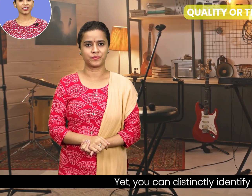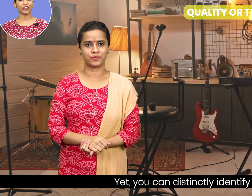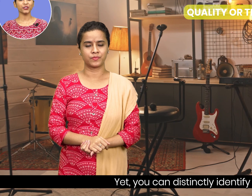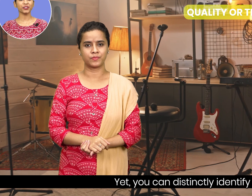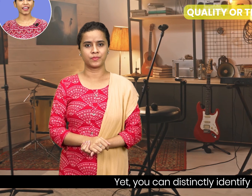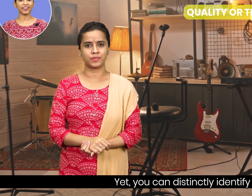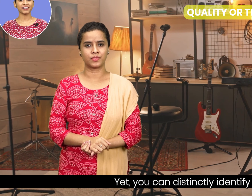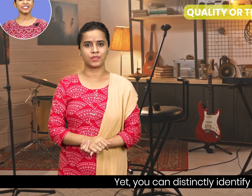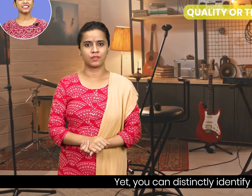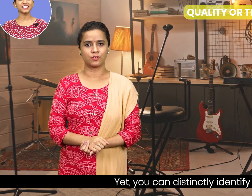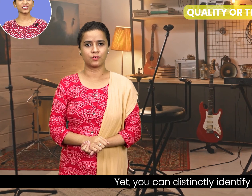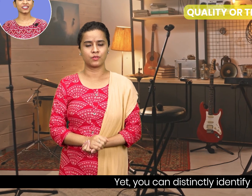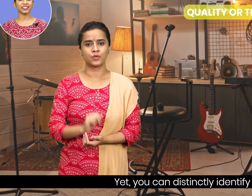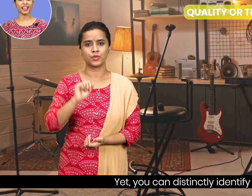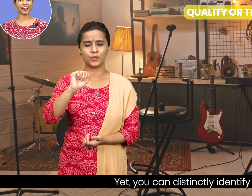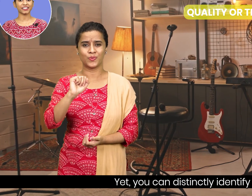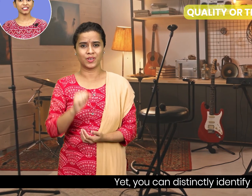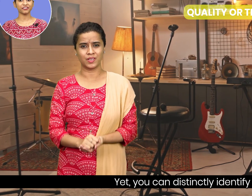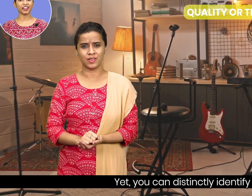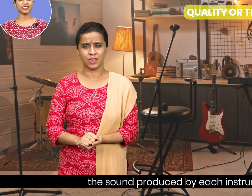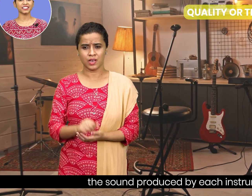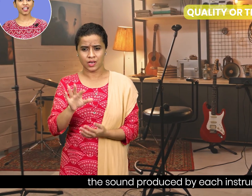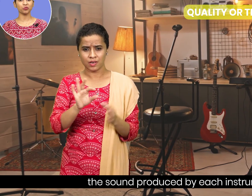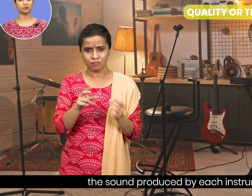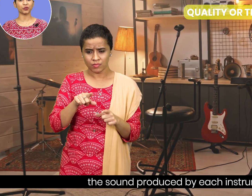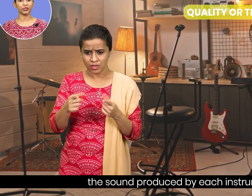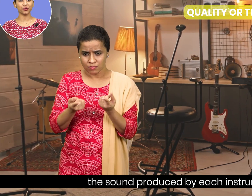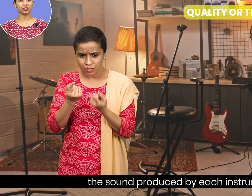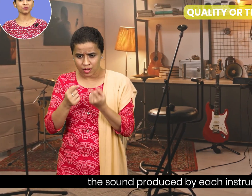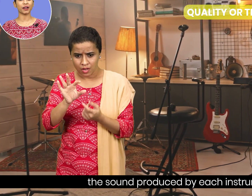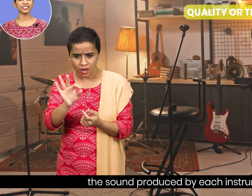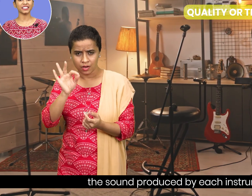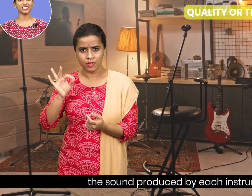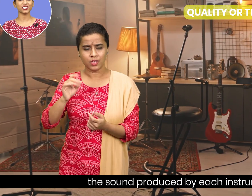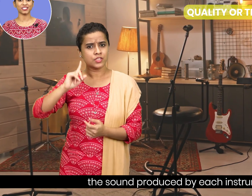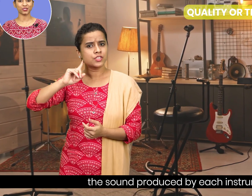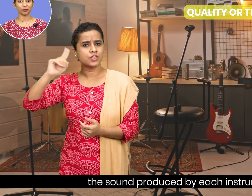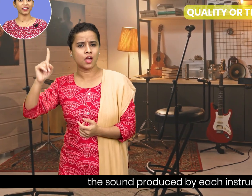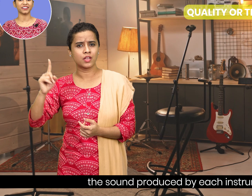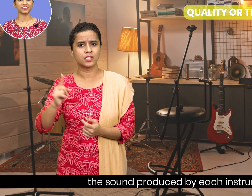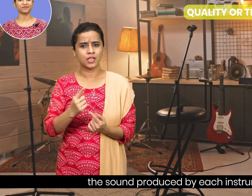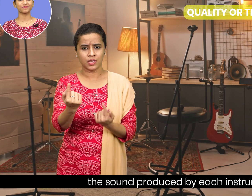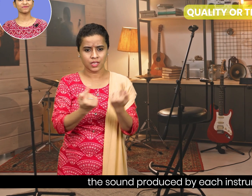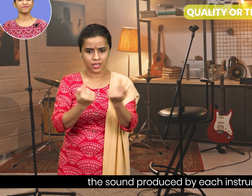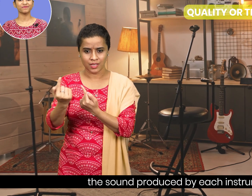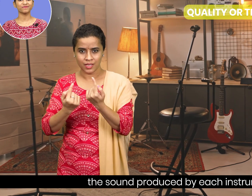Yet, you can distinctly identify the sound produced by each